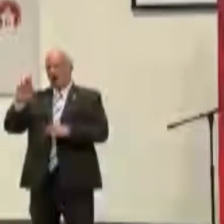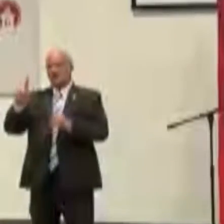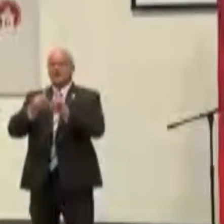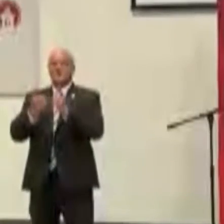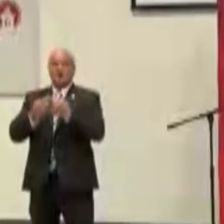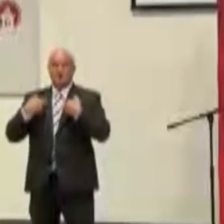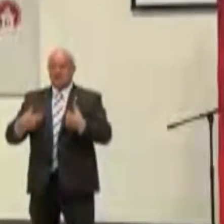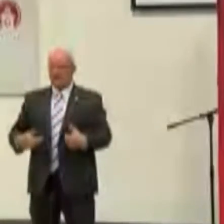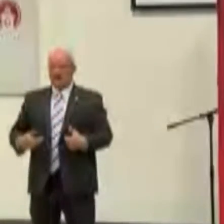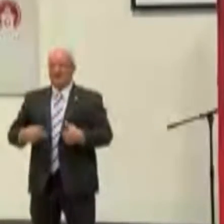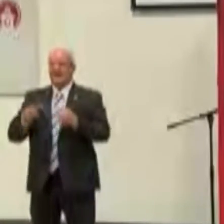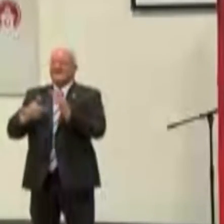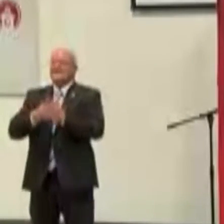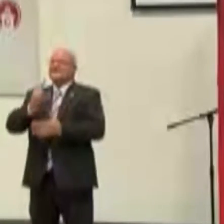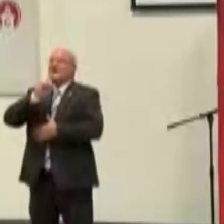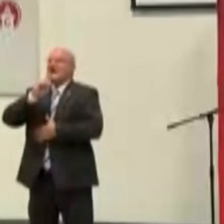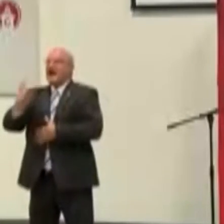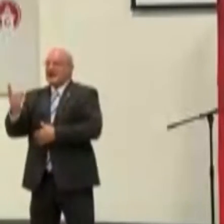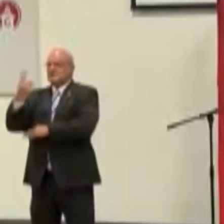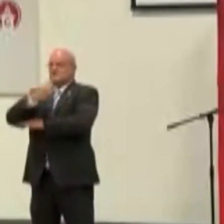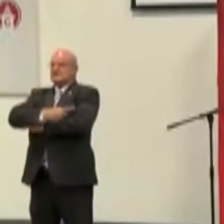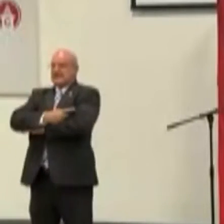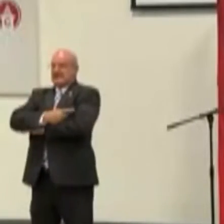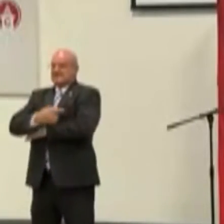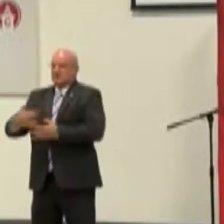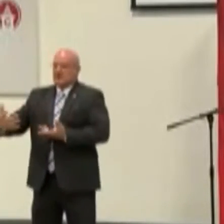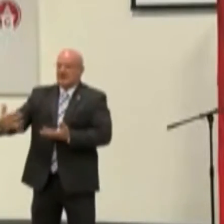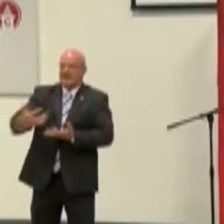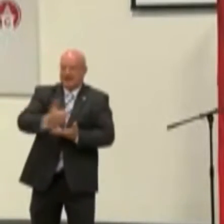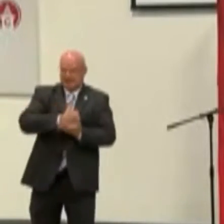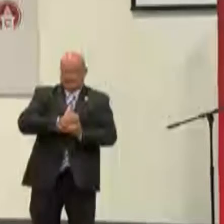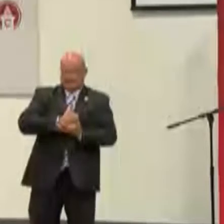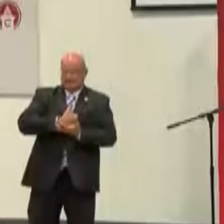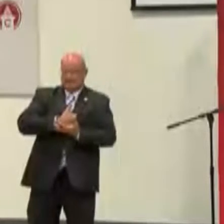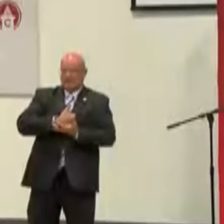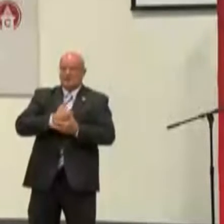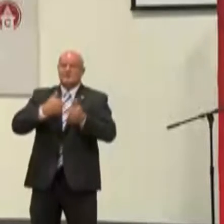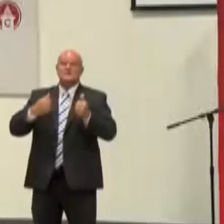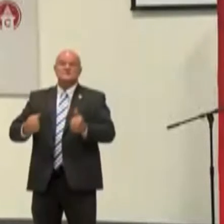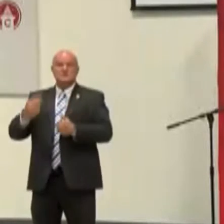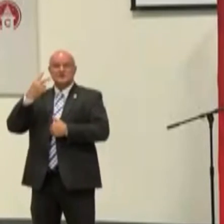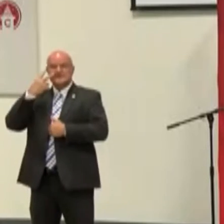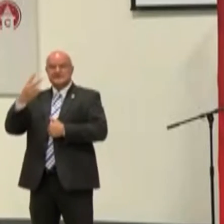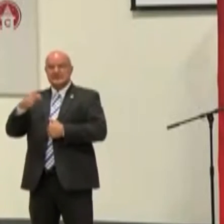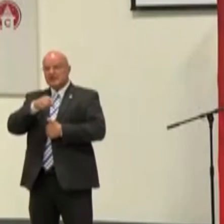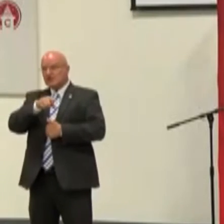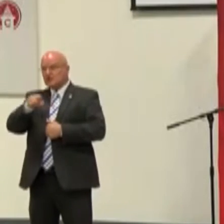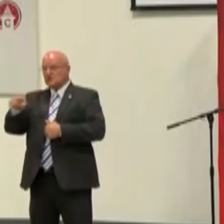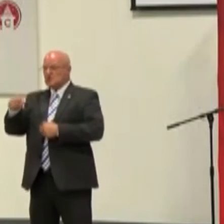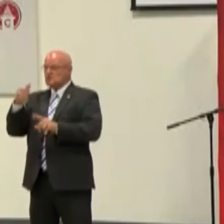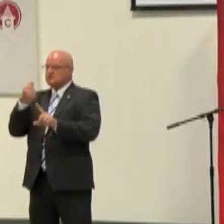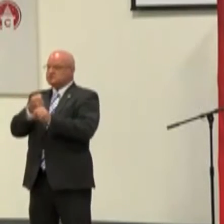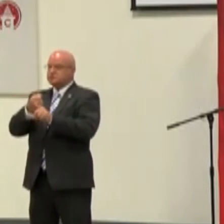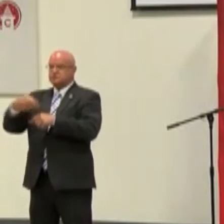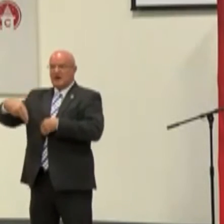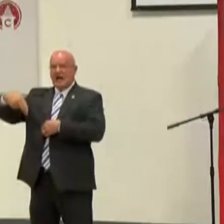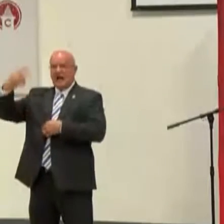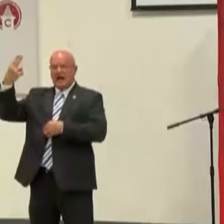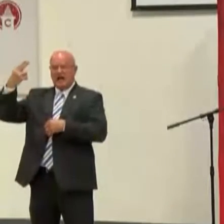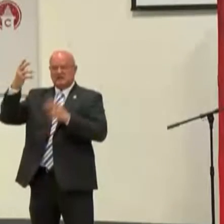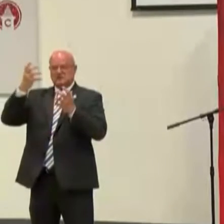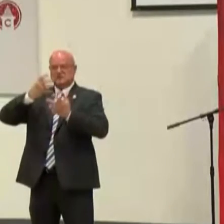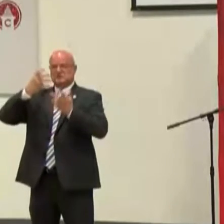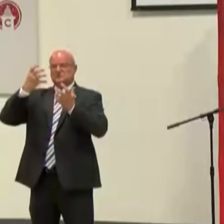Arkansas Department of Health. These are the actual dates that those specimens were collected. But you can see that you were hit pretty high. You had some pretty